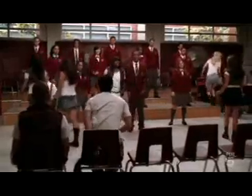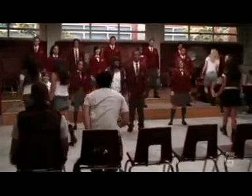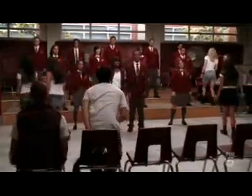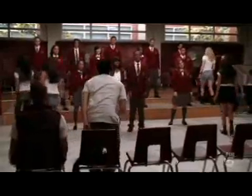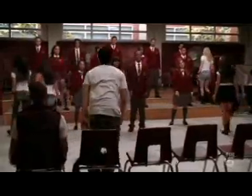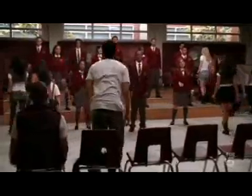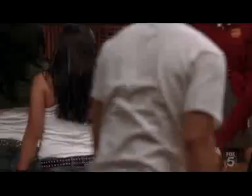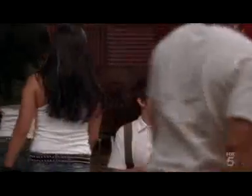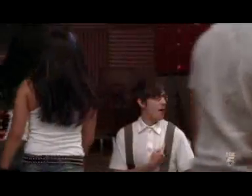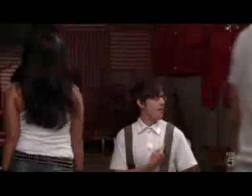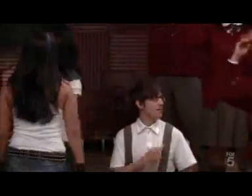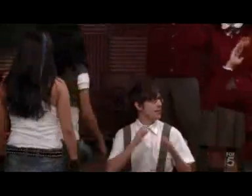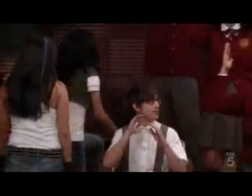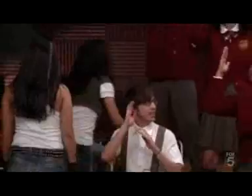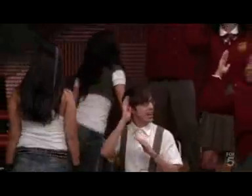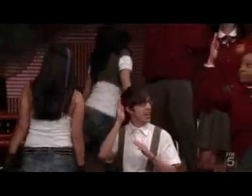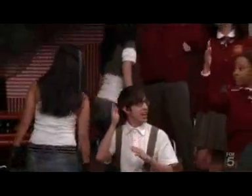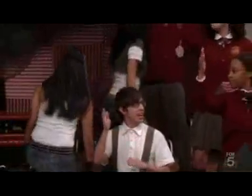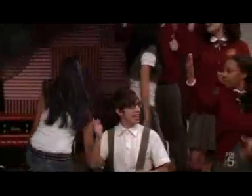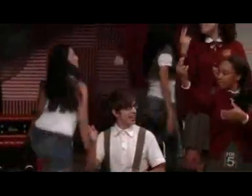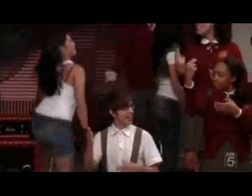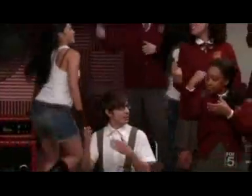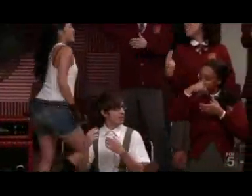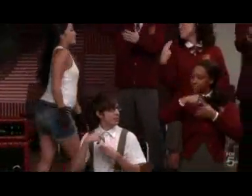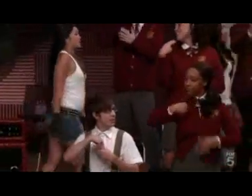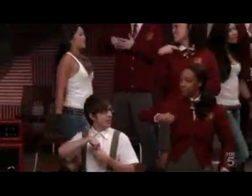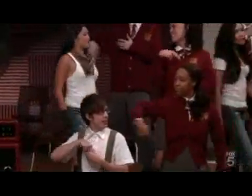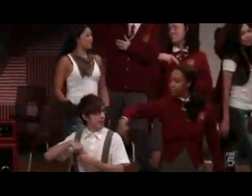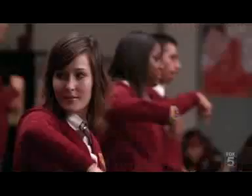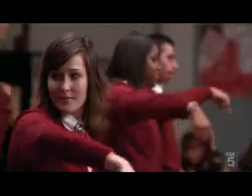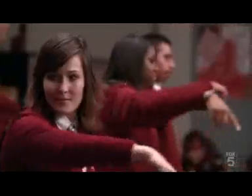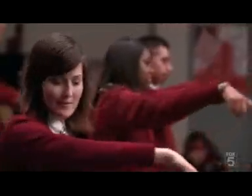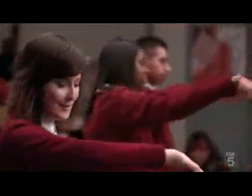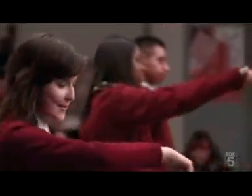I hope someday you will join us